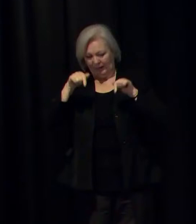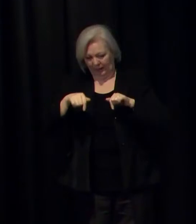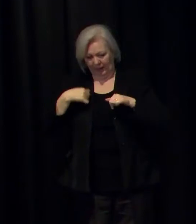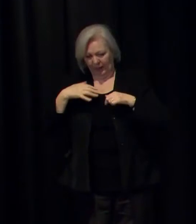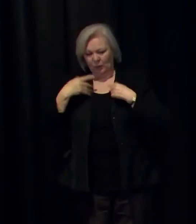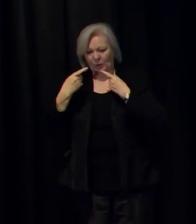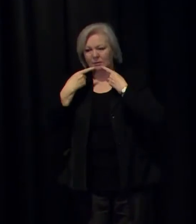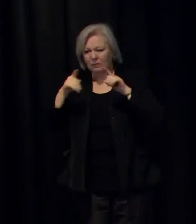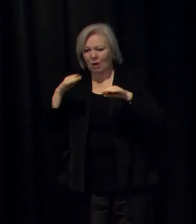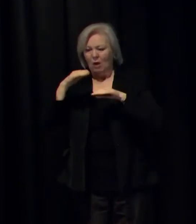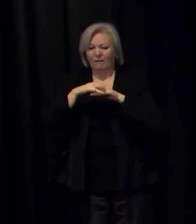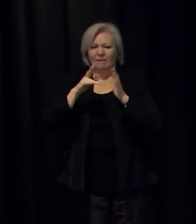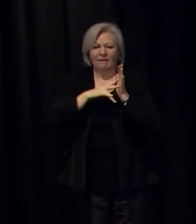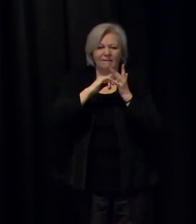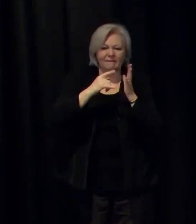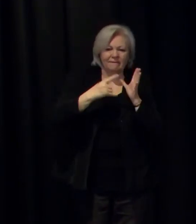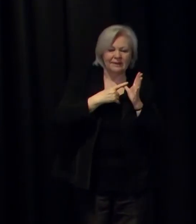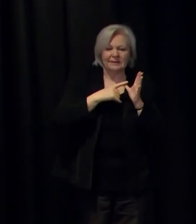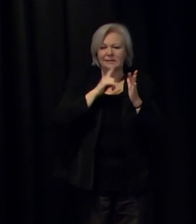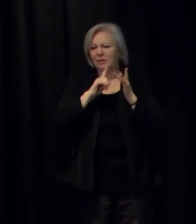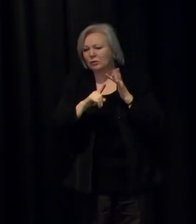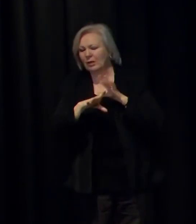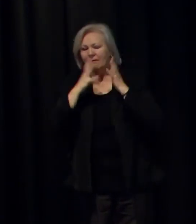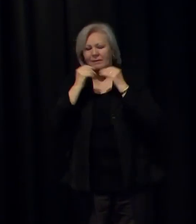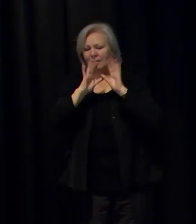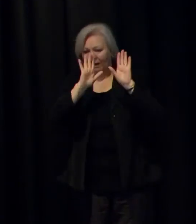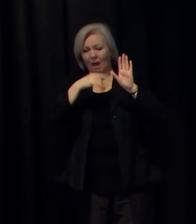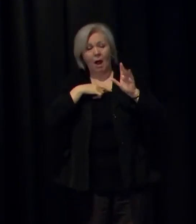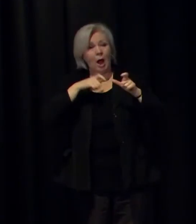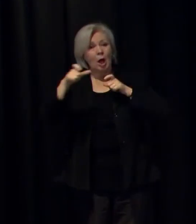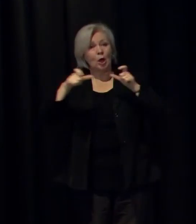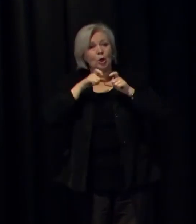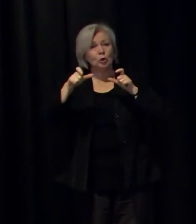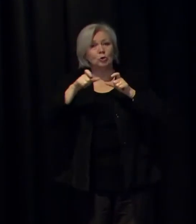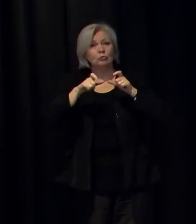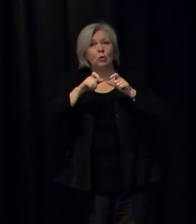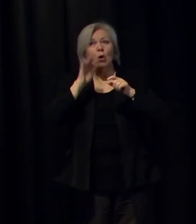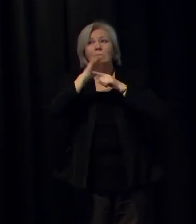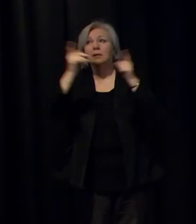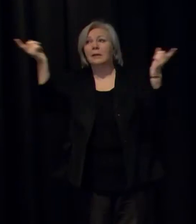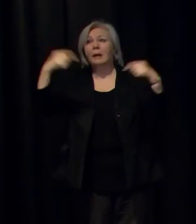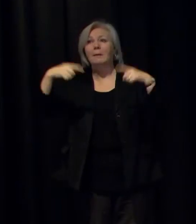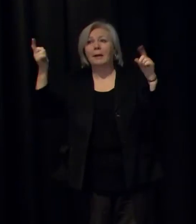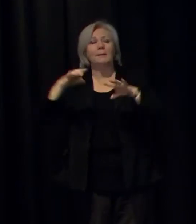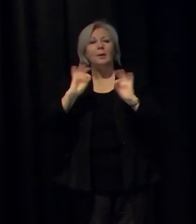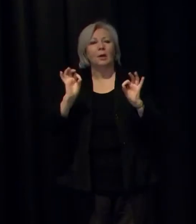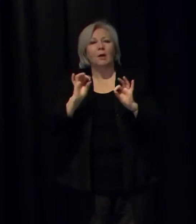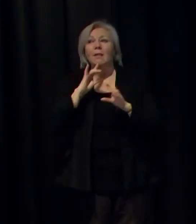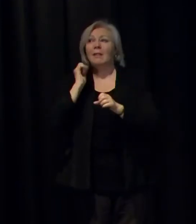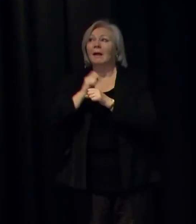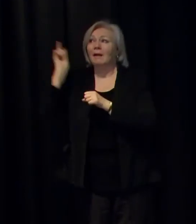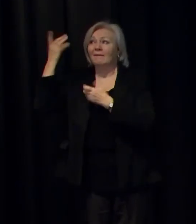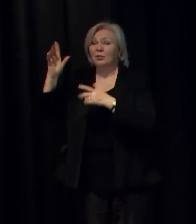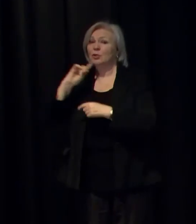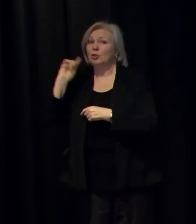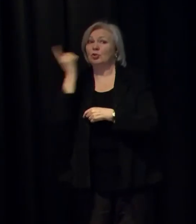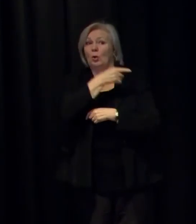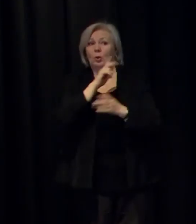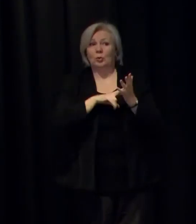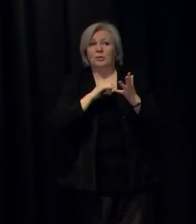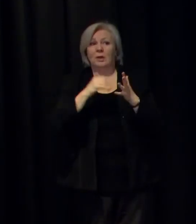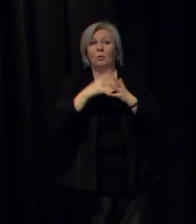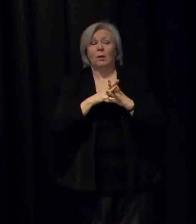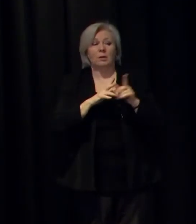of visas and passports. I don't control the international borders. I think the federal government have politely pointed that out to the New South Wales government as